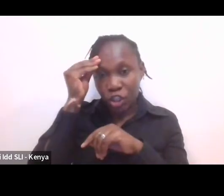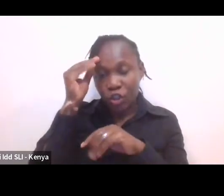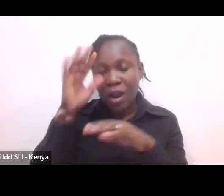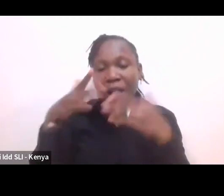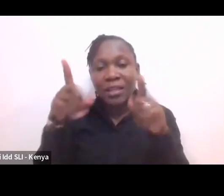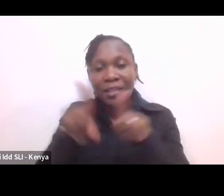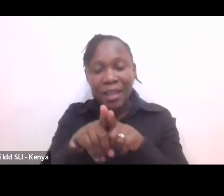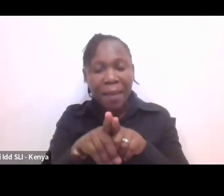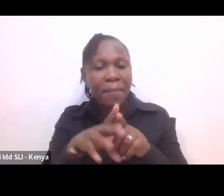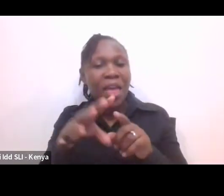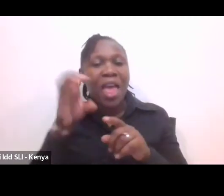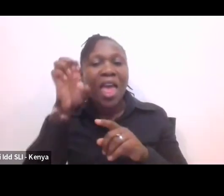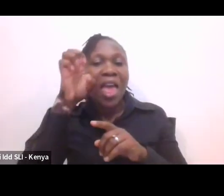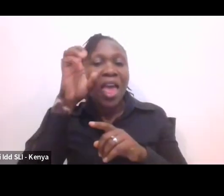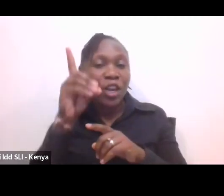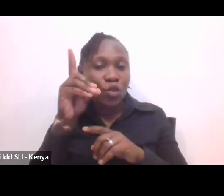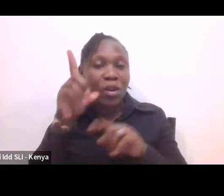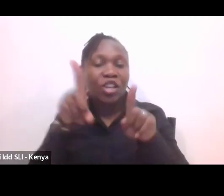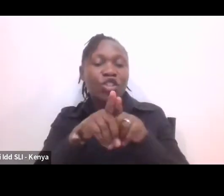therapy.